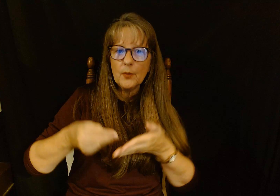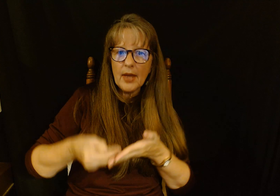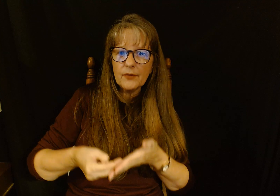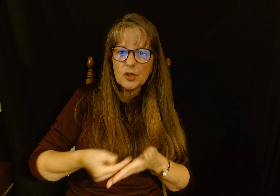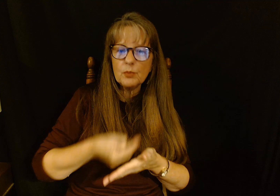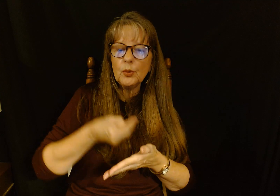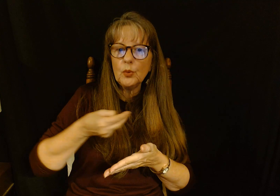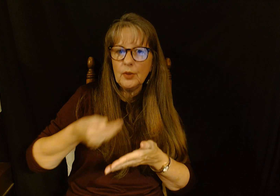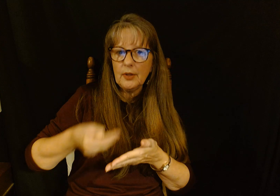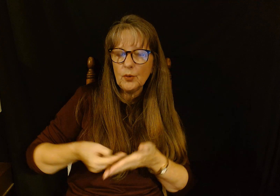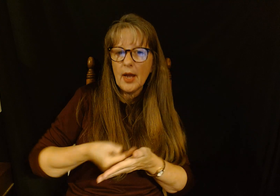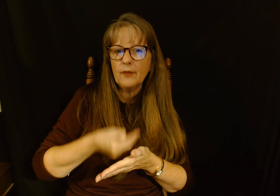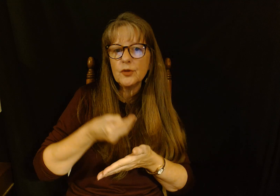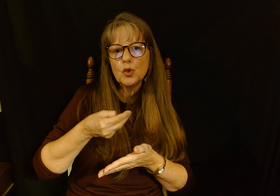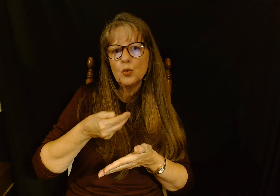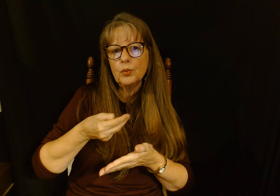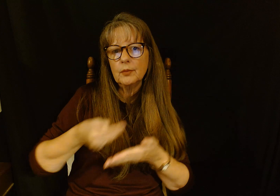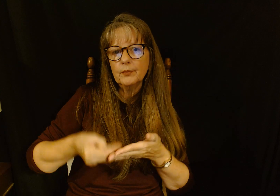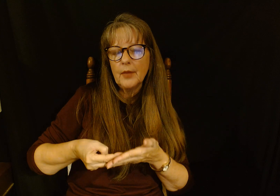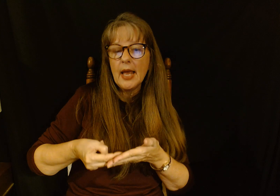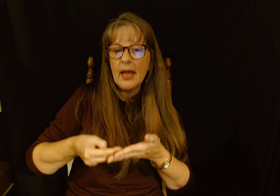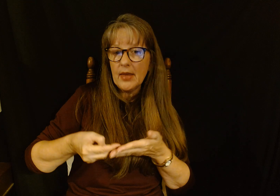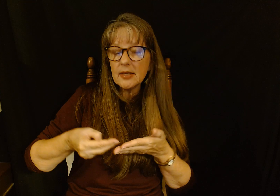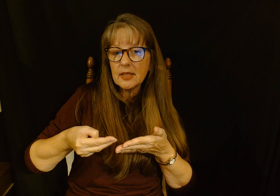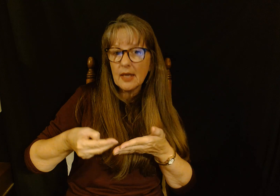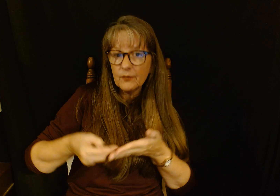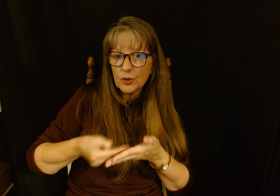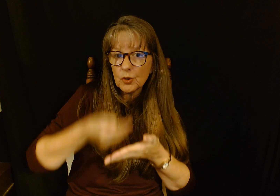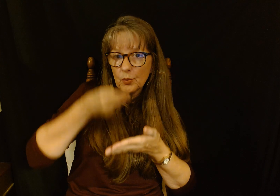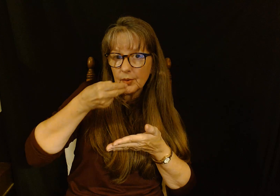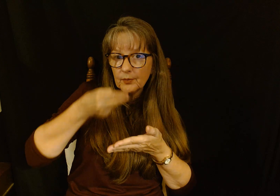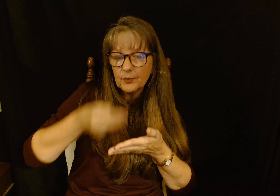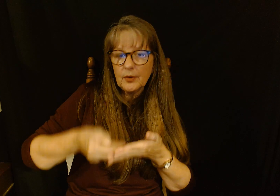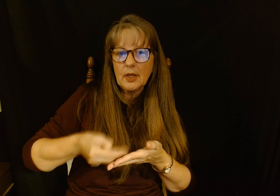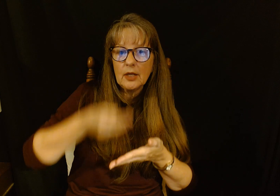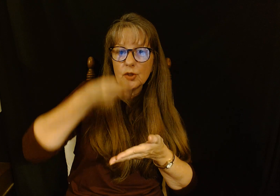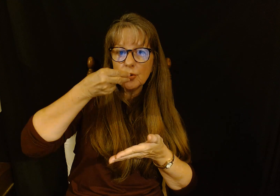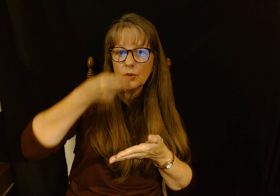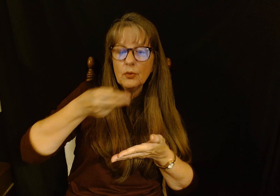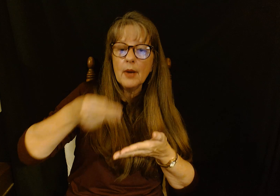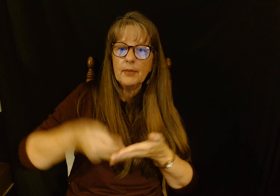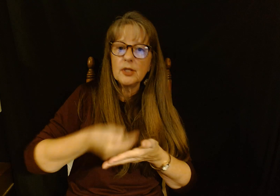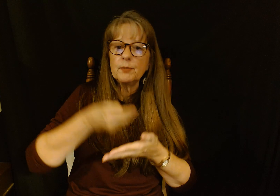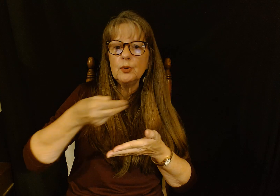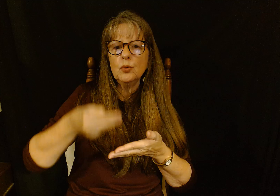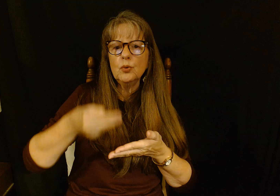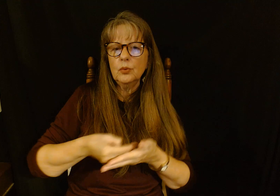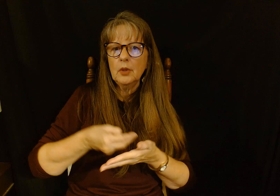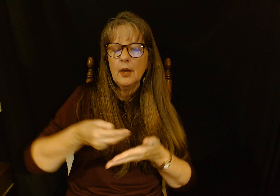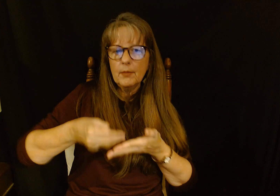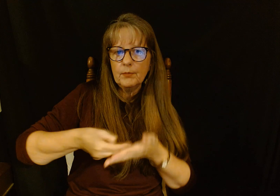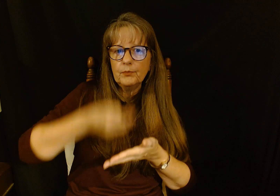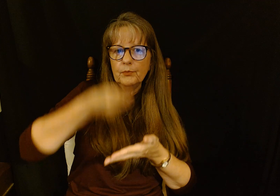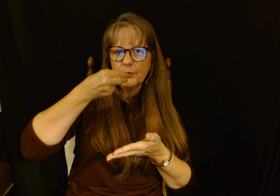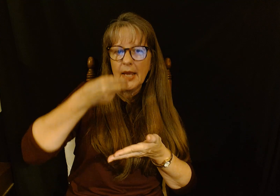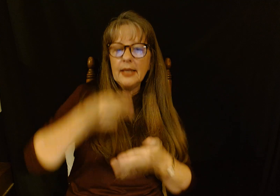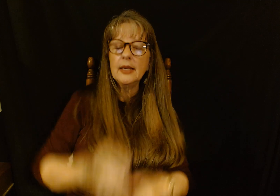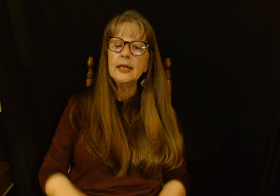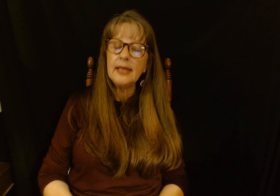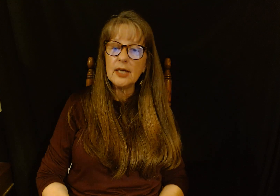have a spoon if you have soup. And that is a sign for soup. Get it to you, but a spoon, and yes, it